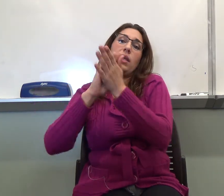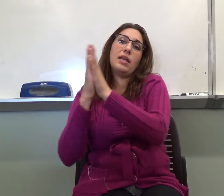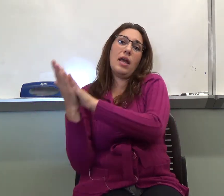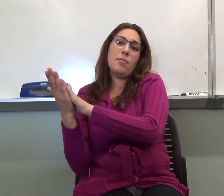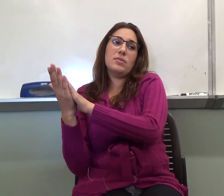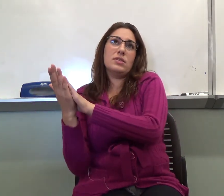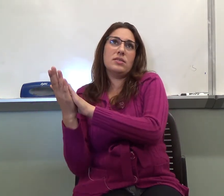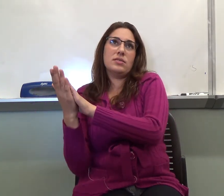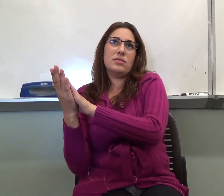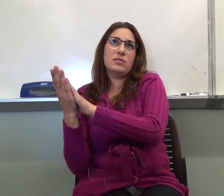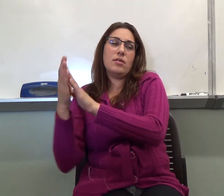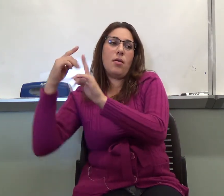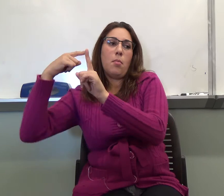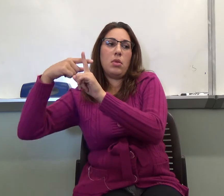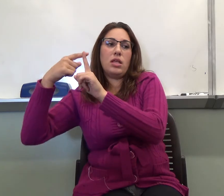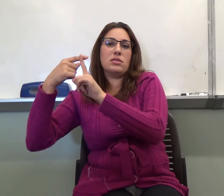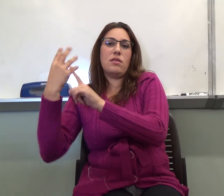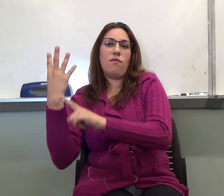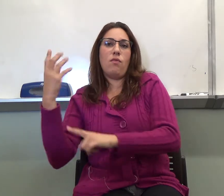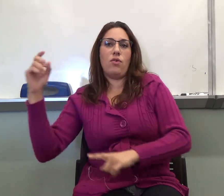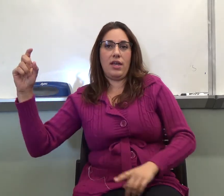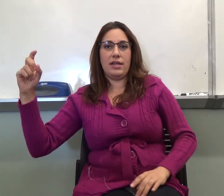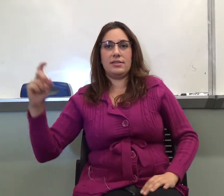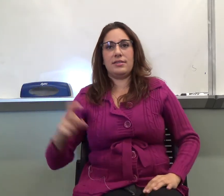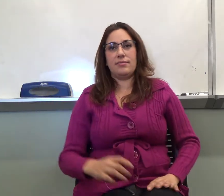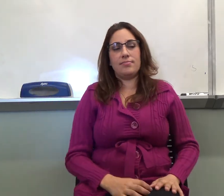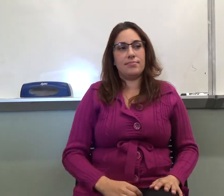4x rather. Plus 4x.